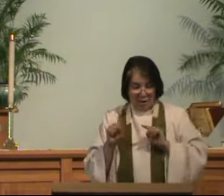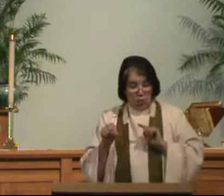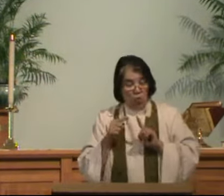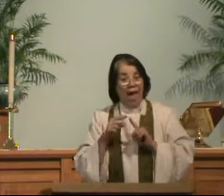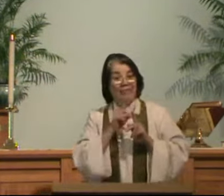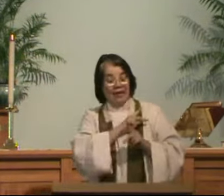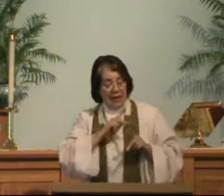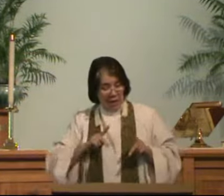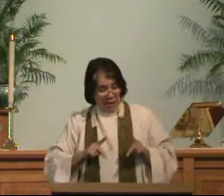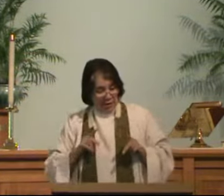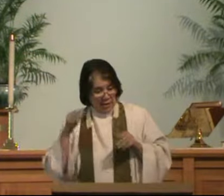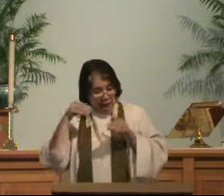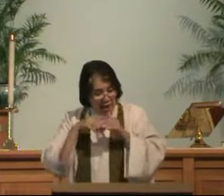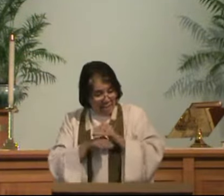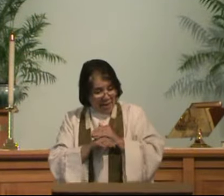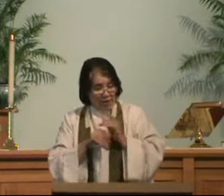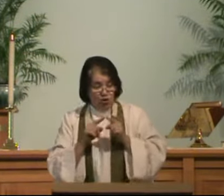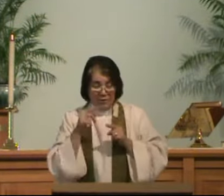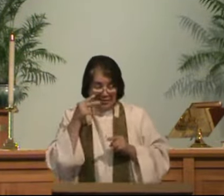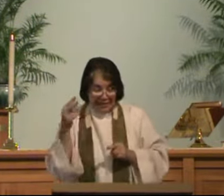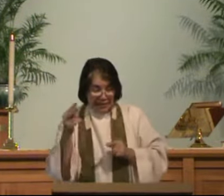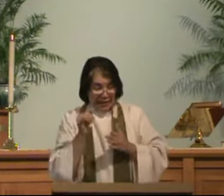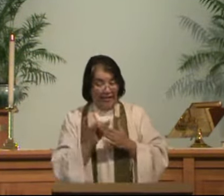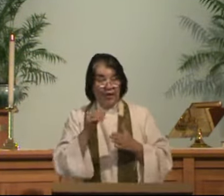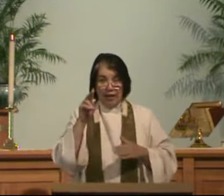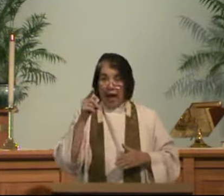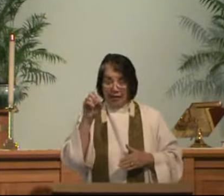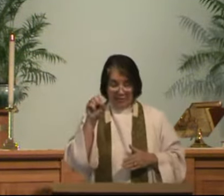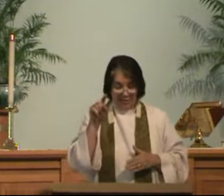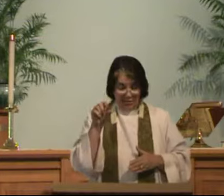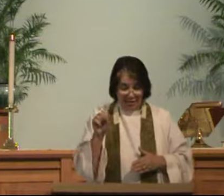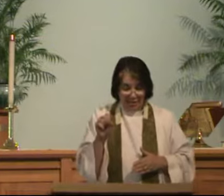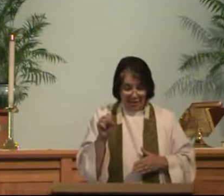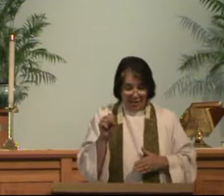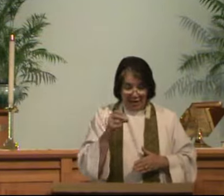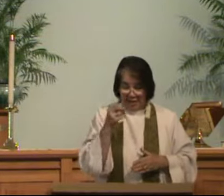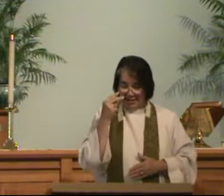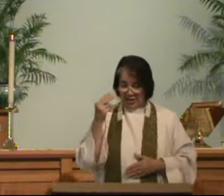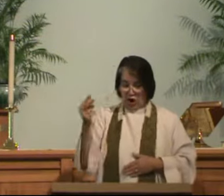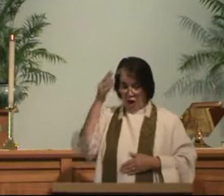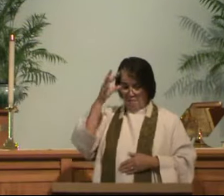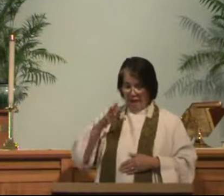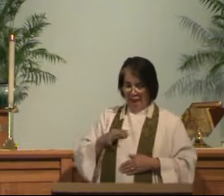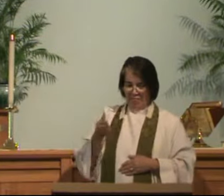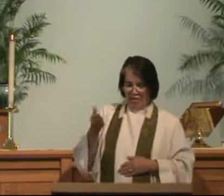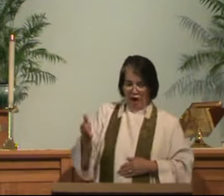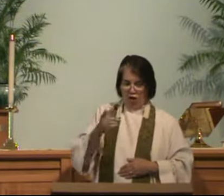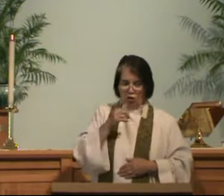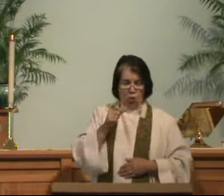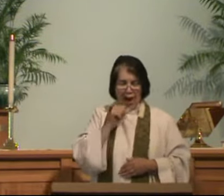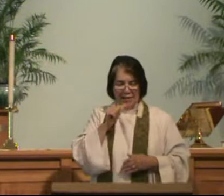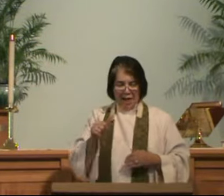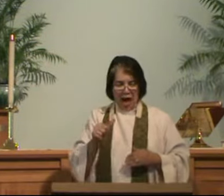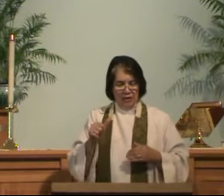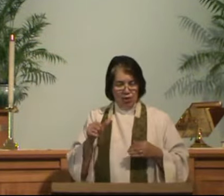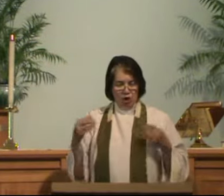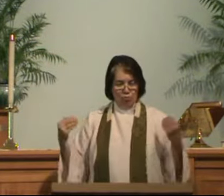But when the king came in to see the guests, he saw a man there who had not